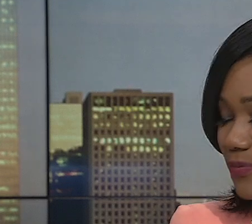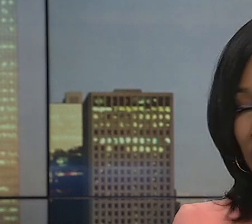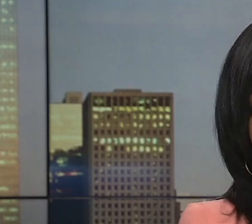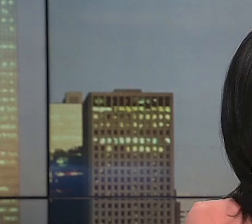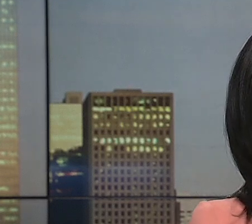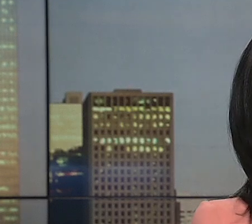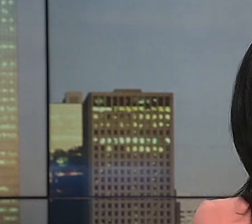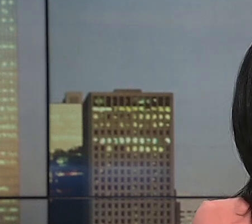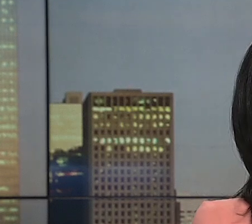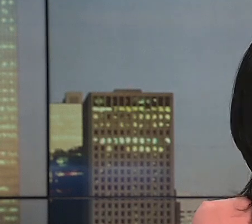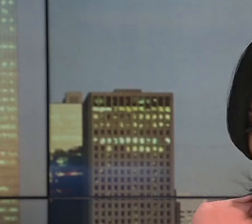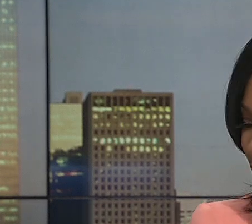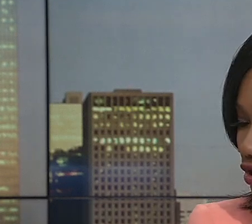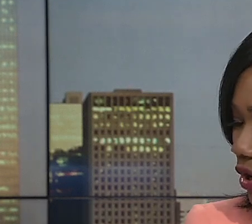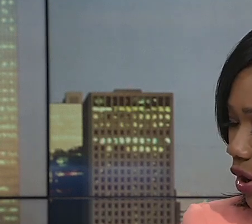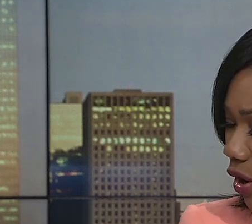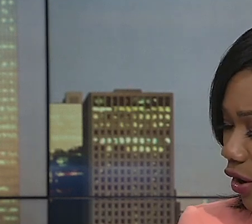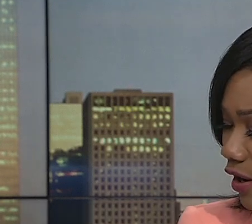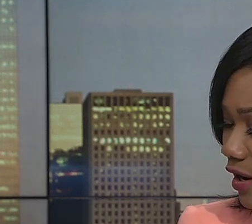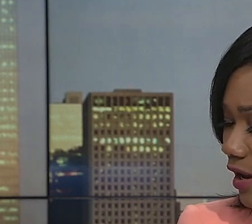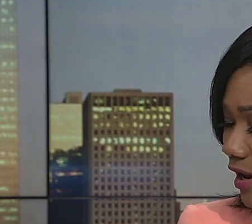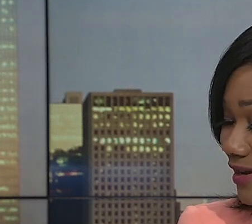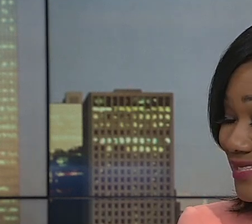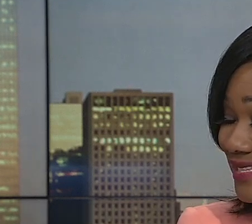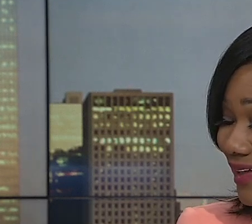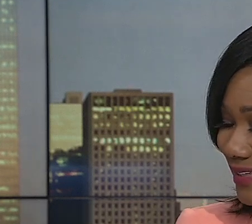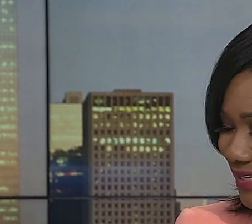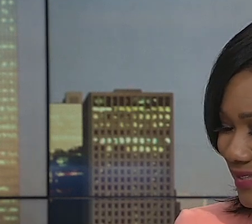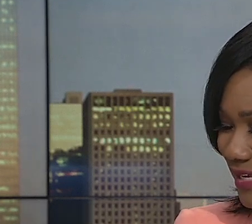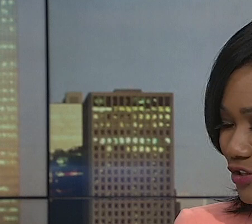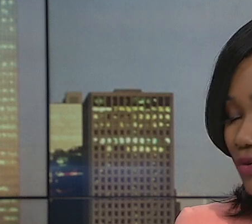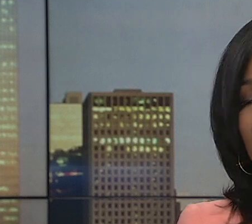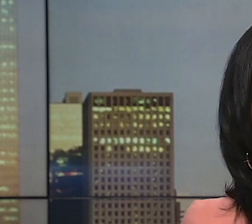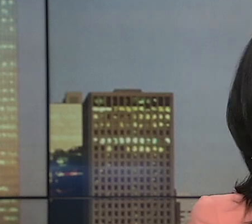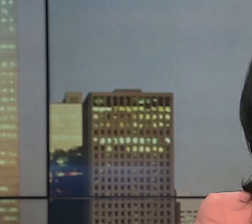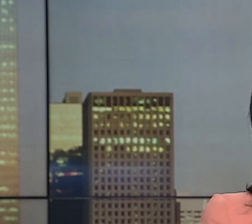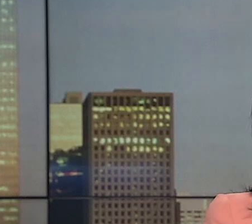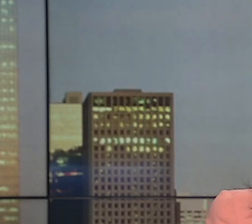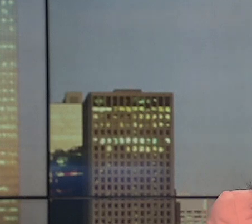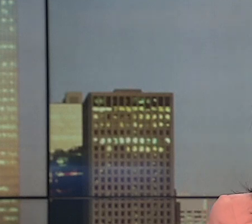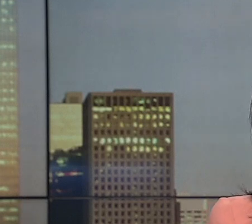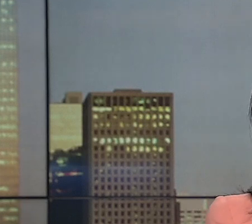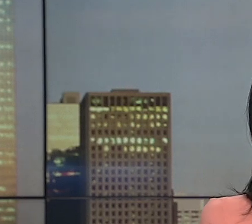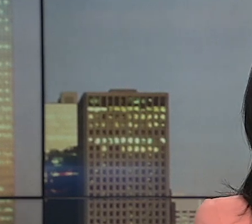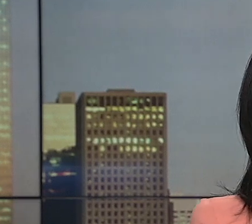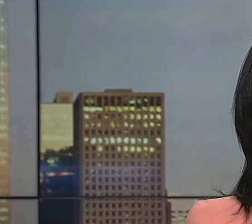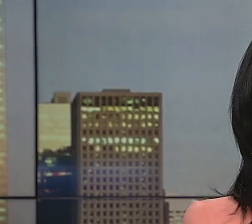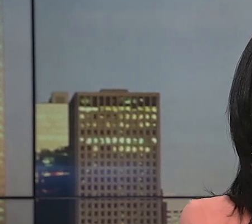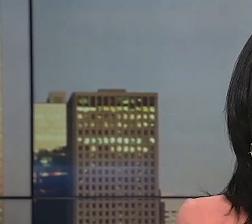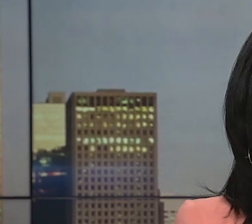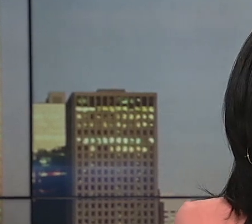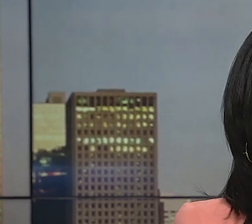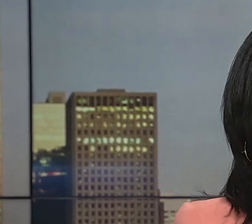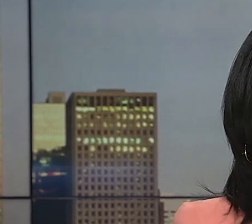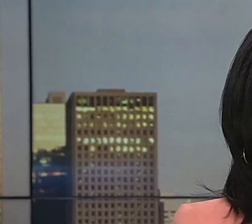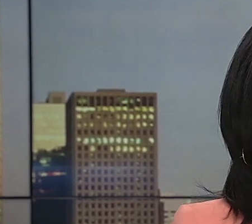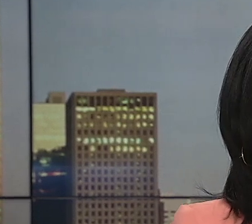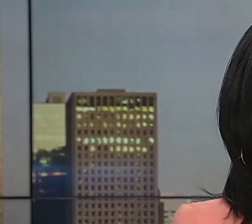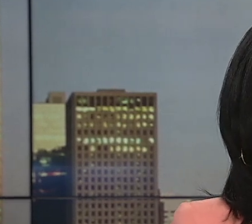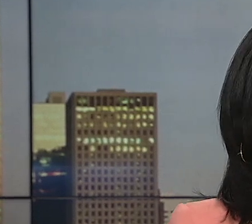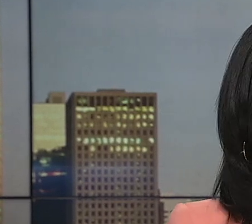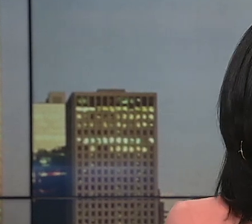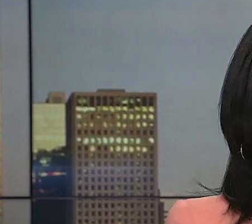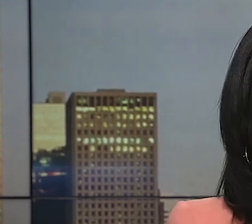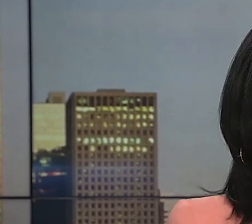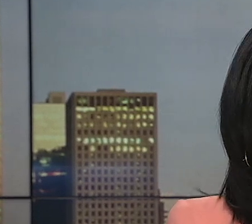remain. The food supply chains are solid, he says. You can go exercise, but he is asking that if you are out there in